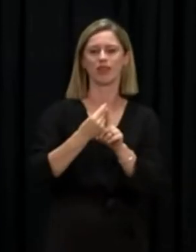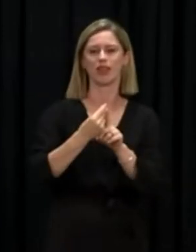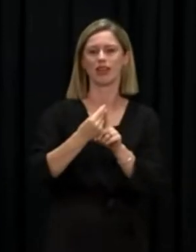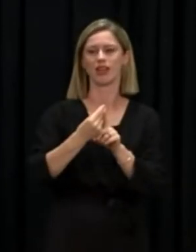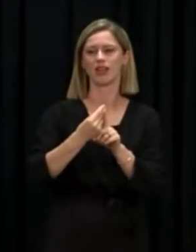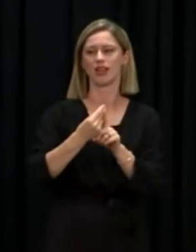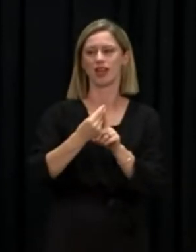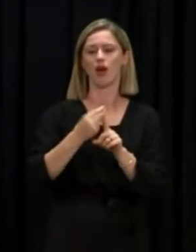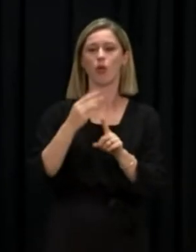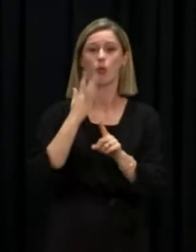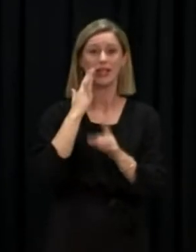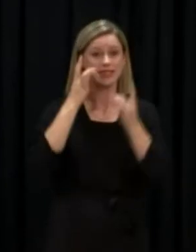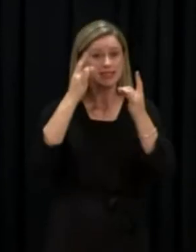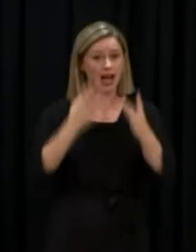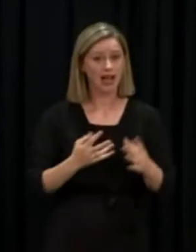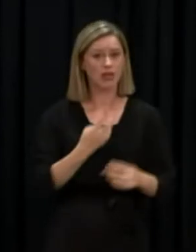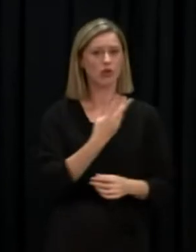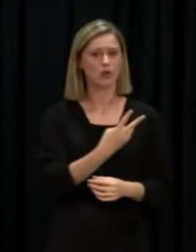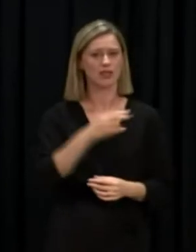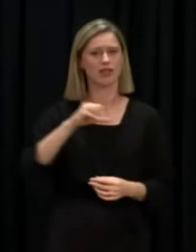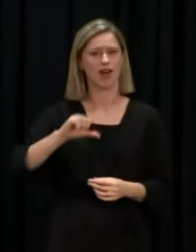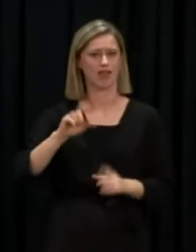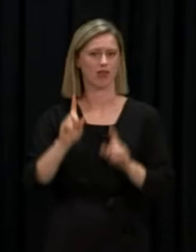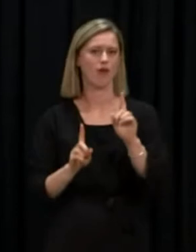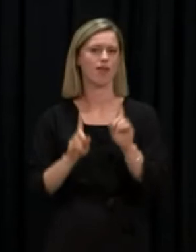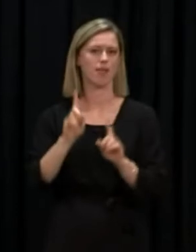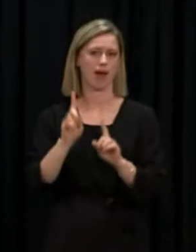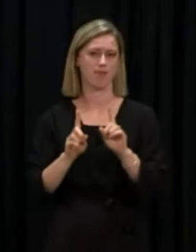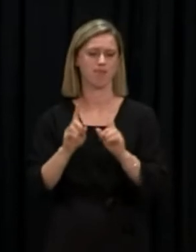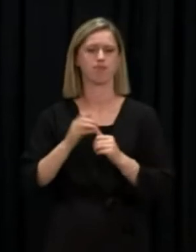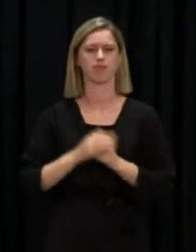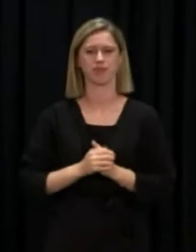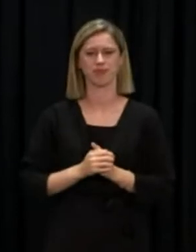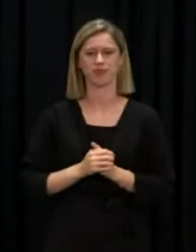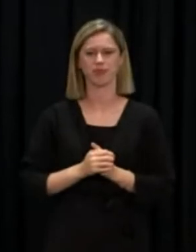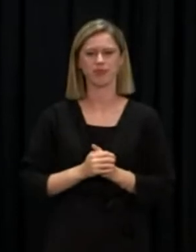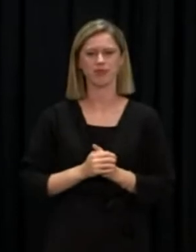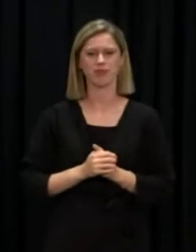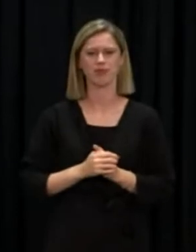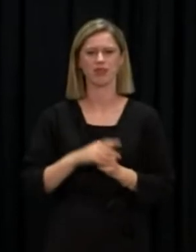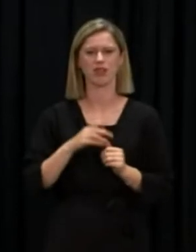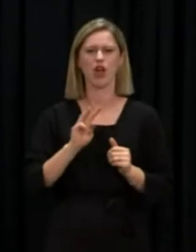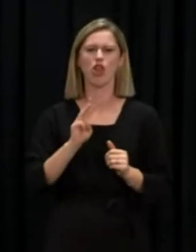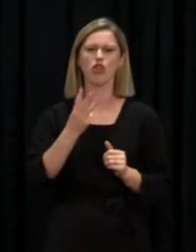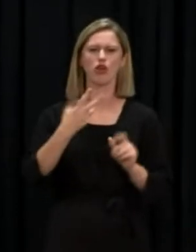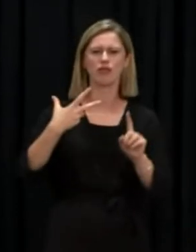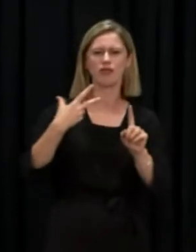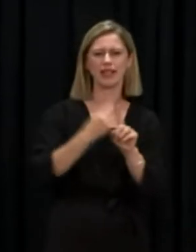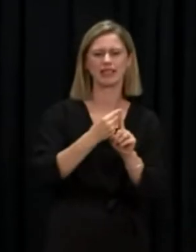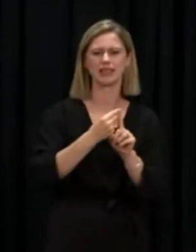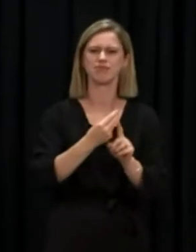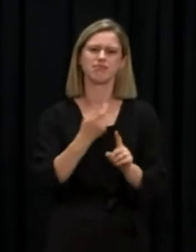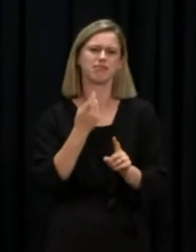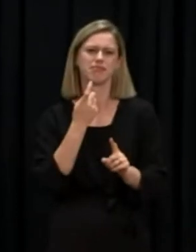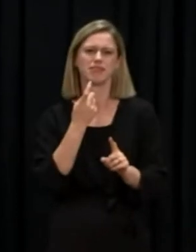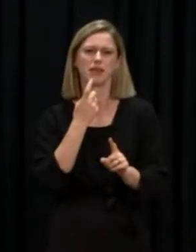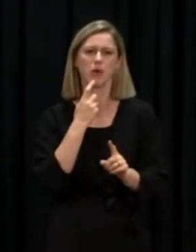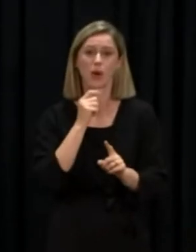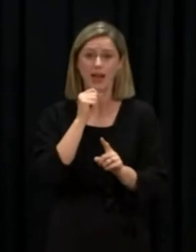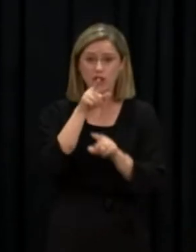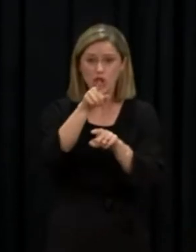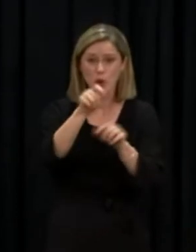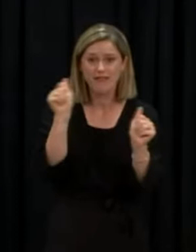being administered from the 29th of November. The rollout of boosters will be simple. Basically, anyone who's been